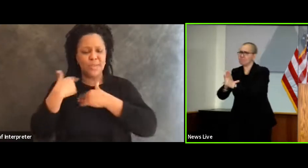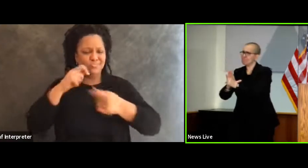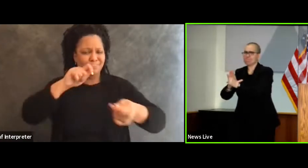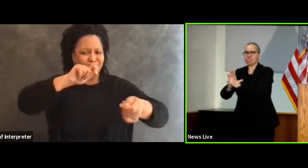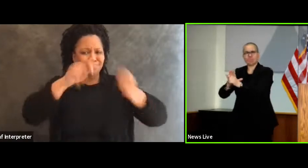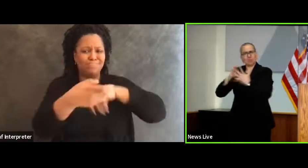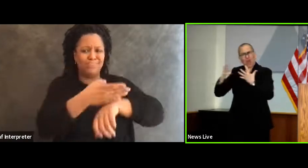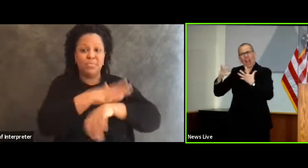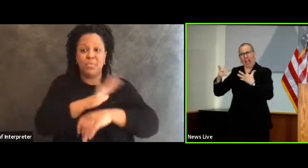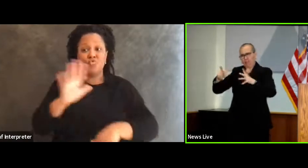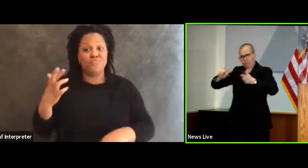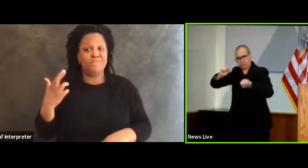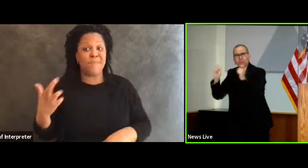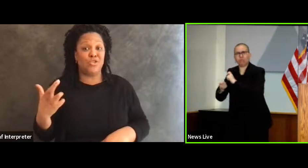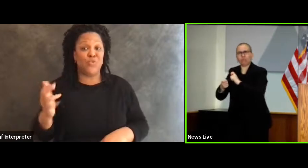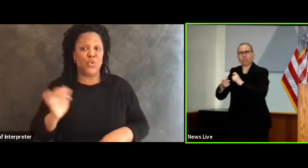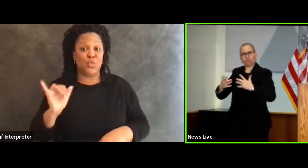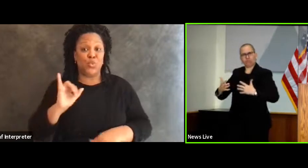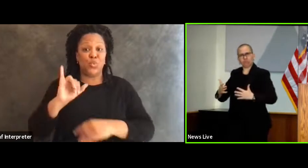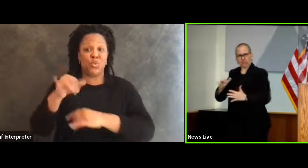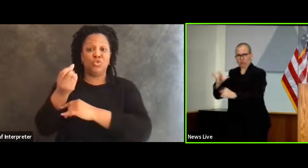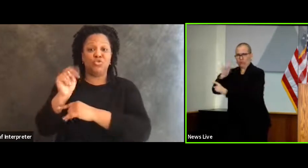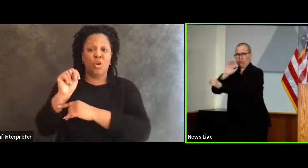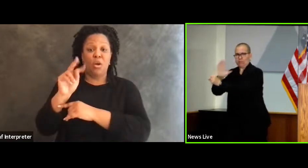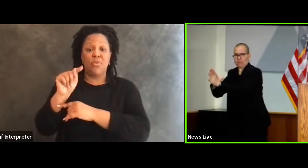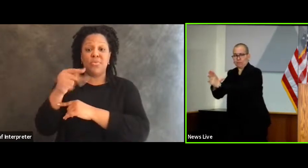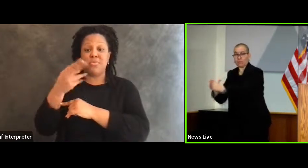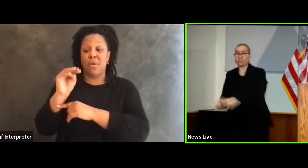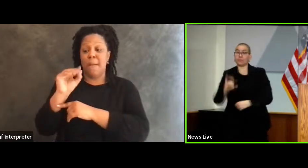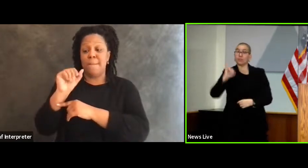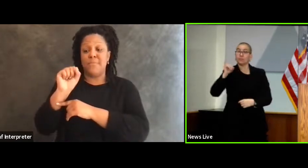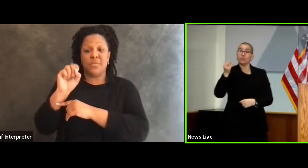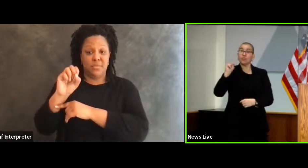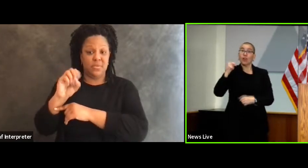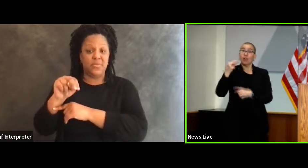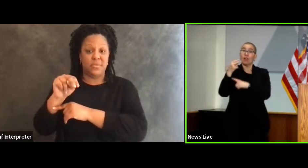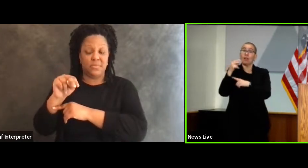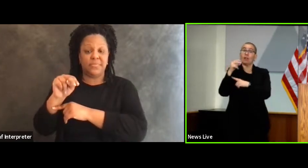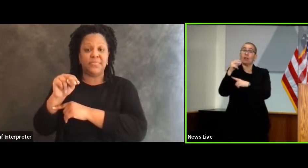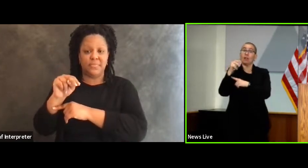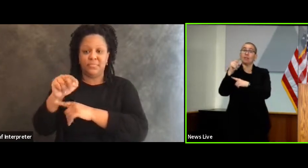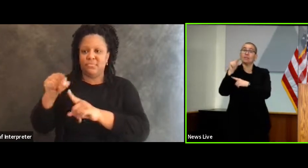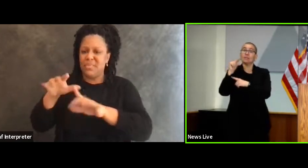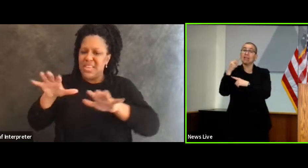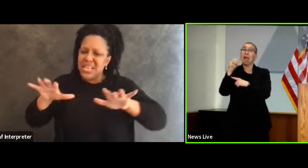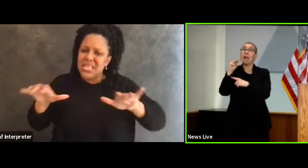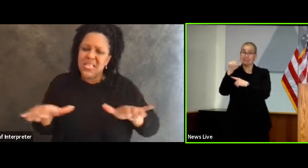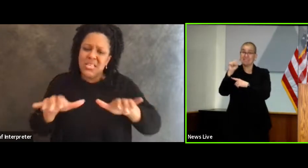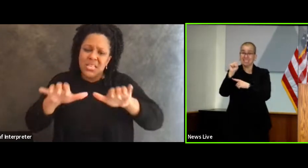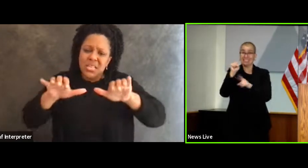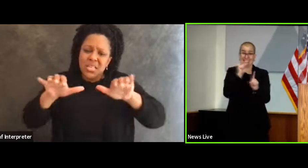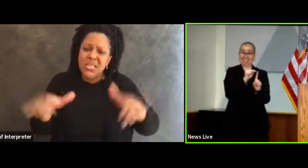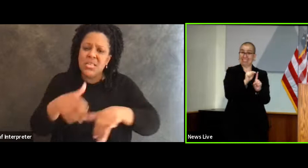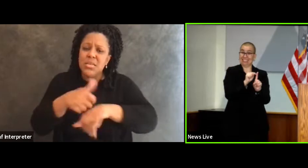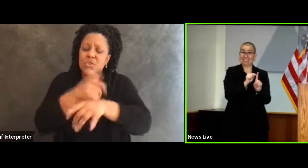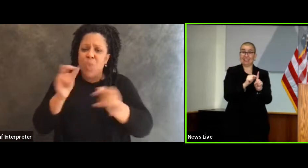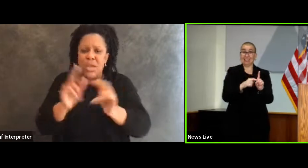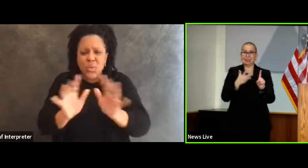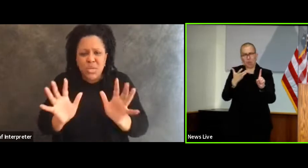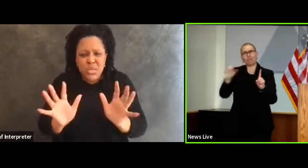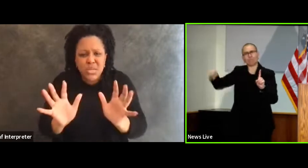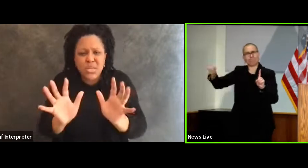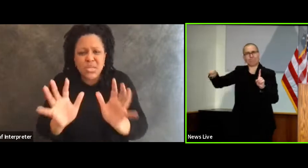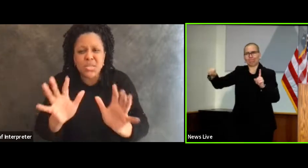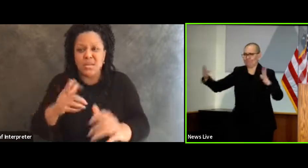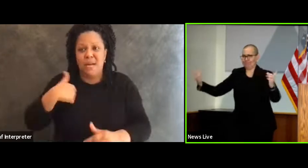well. They have been acting since Philando's death to urge us to adopt provisions that